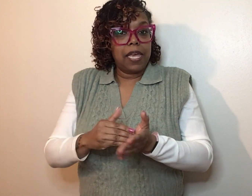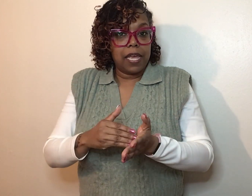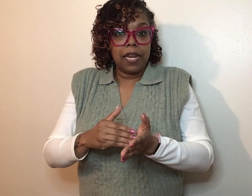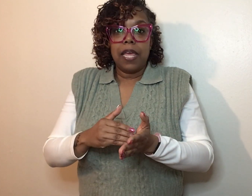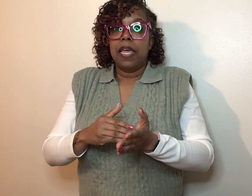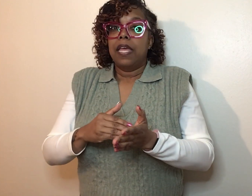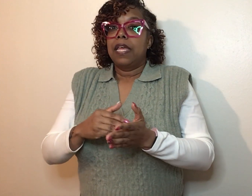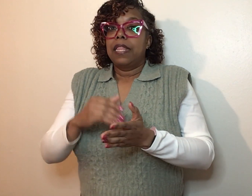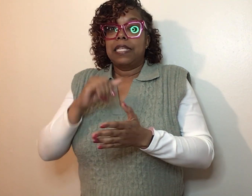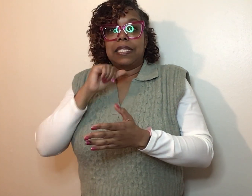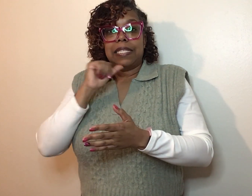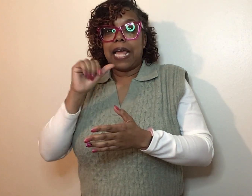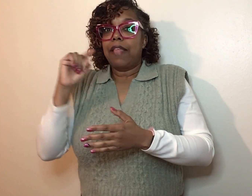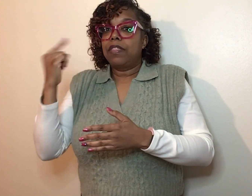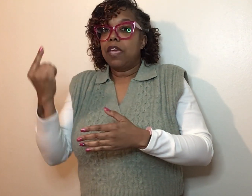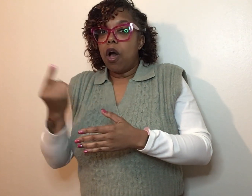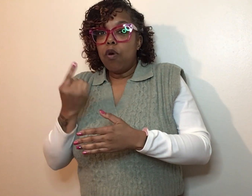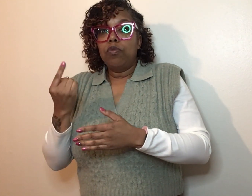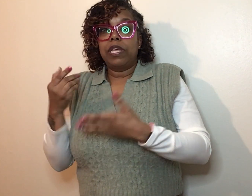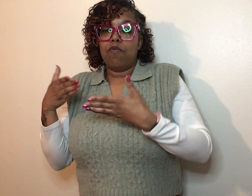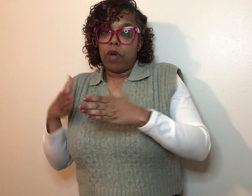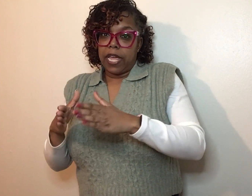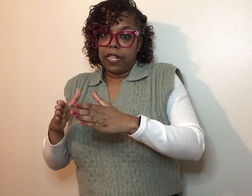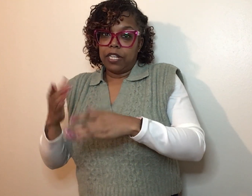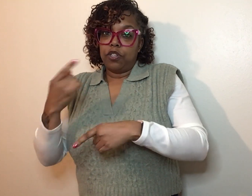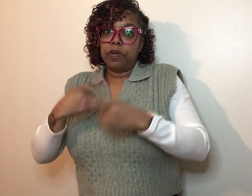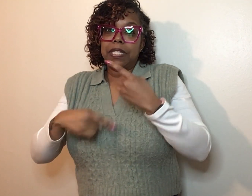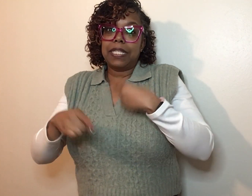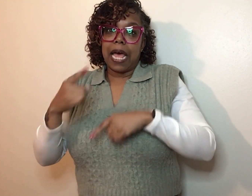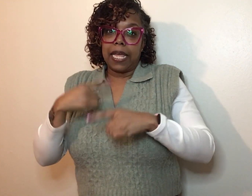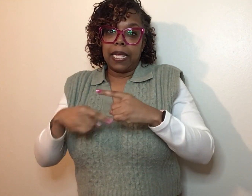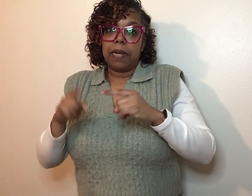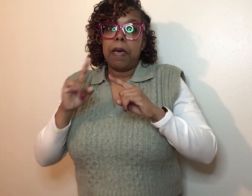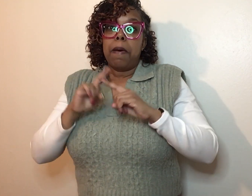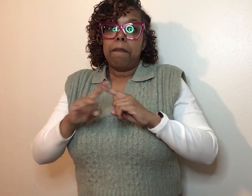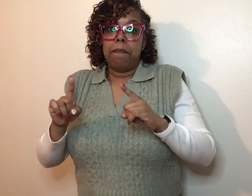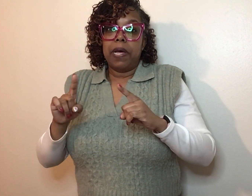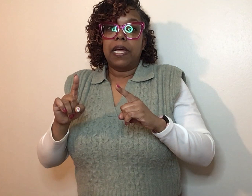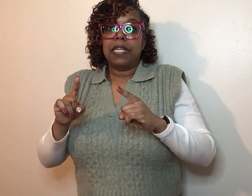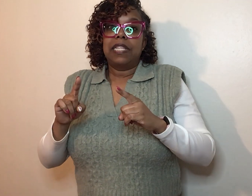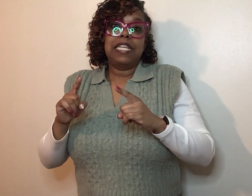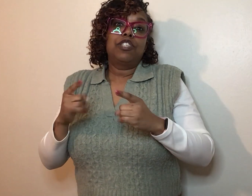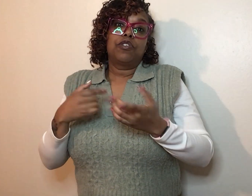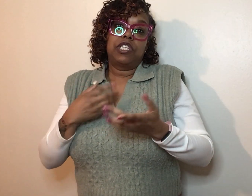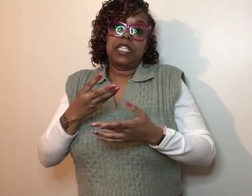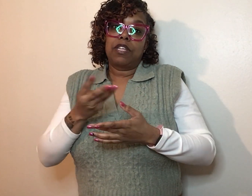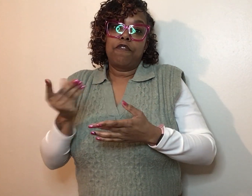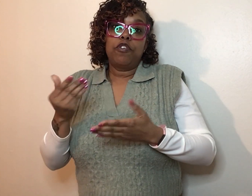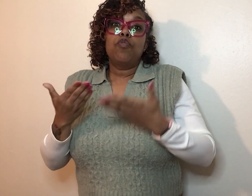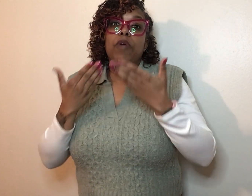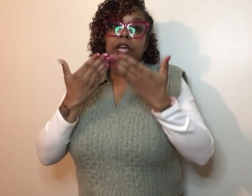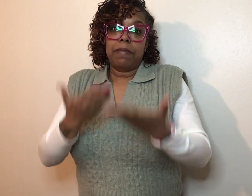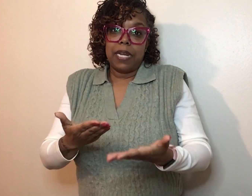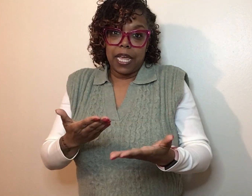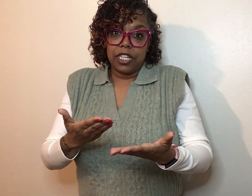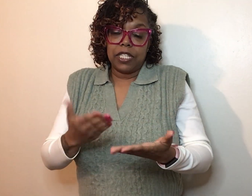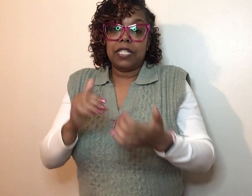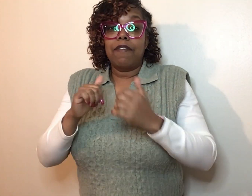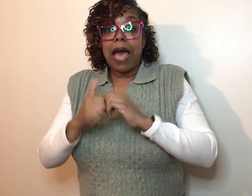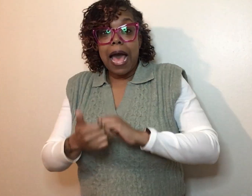again, this is not the only way that you can sign it, but these are just a few recommendations of how